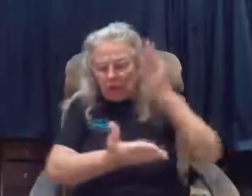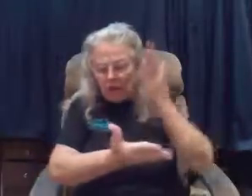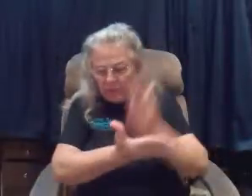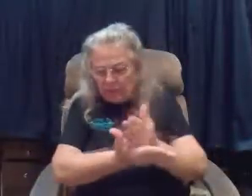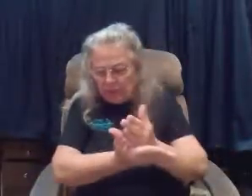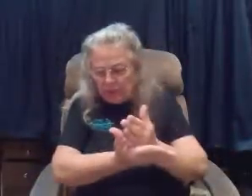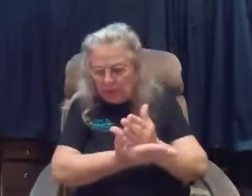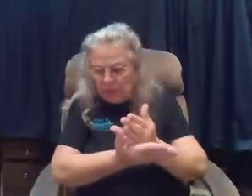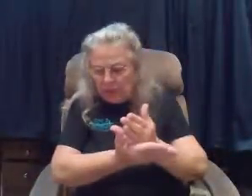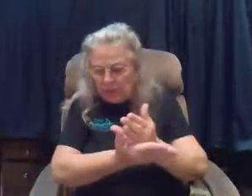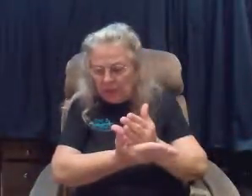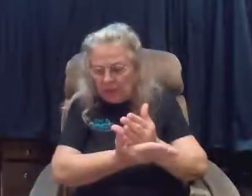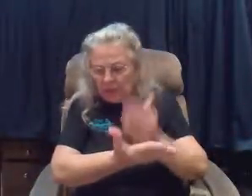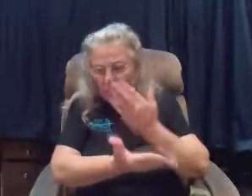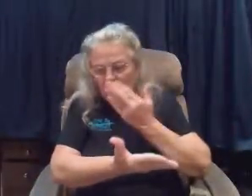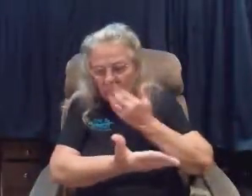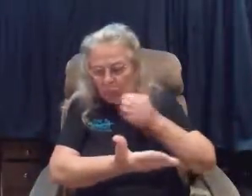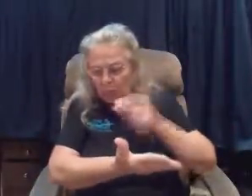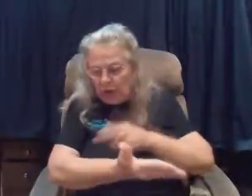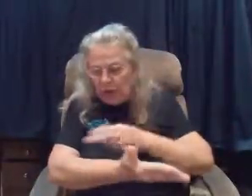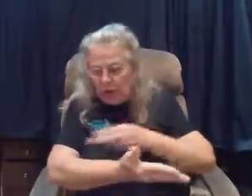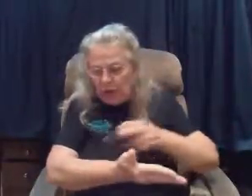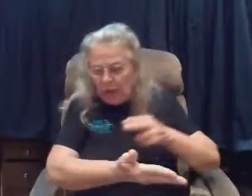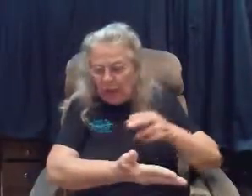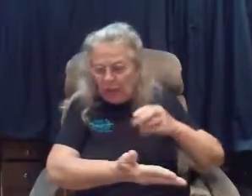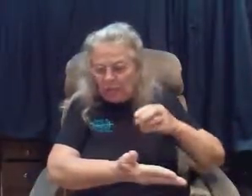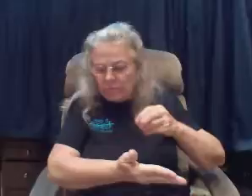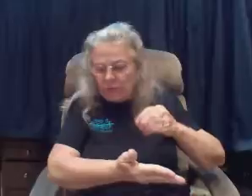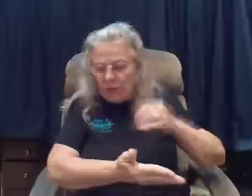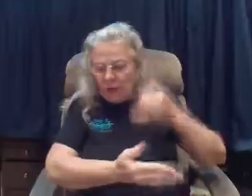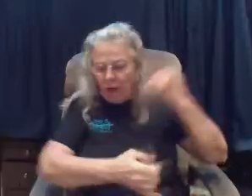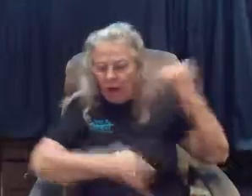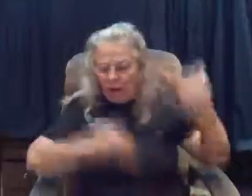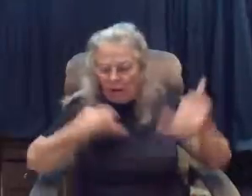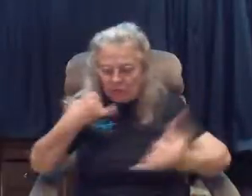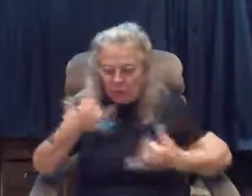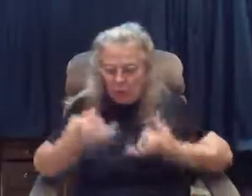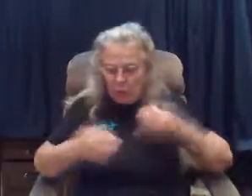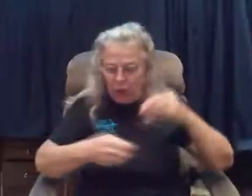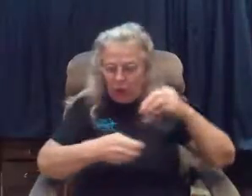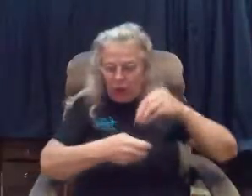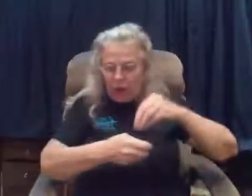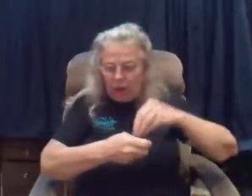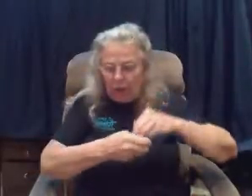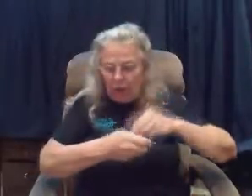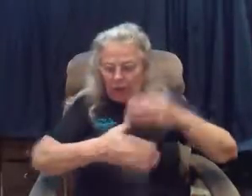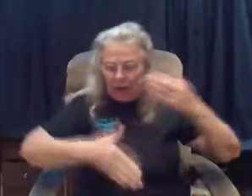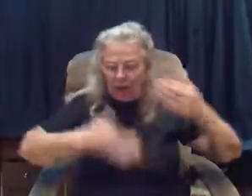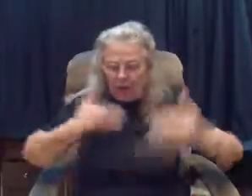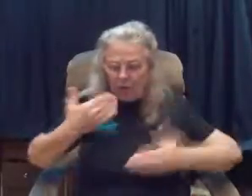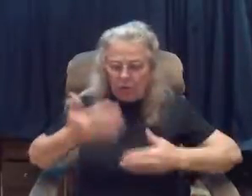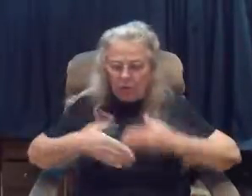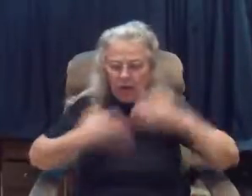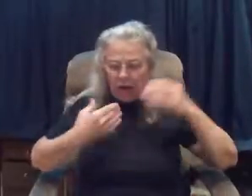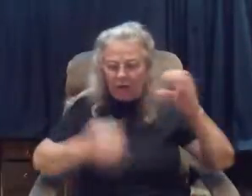shall cease. Sweet hymns of joy in